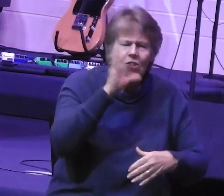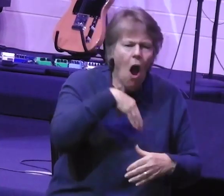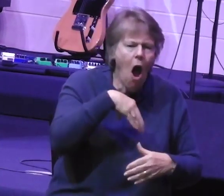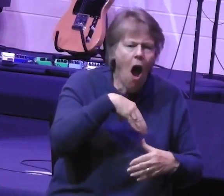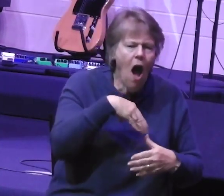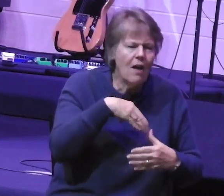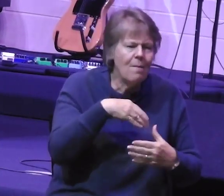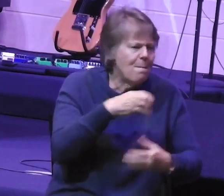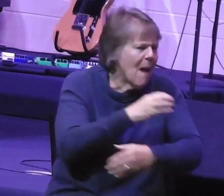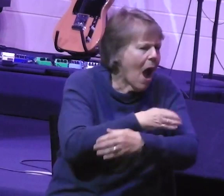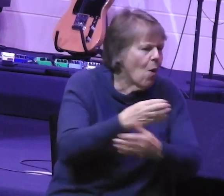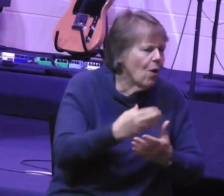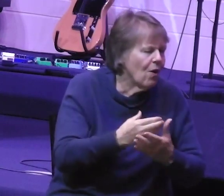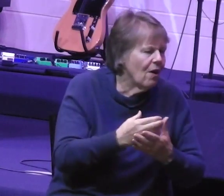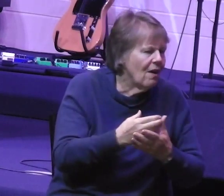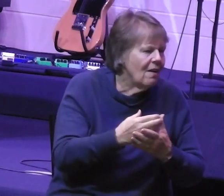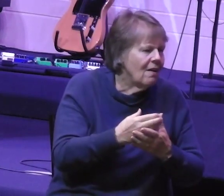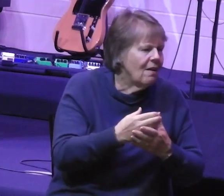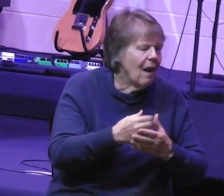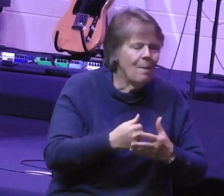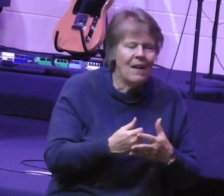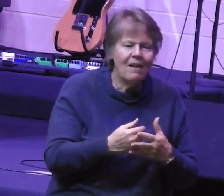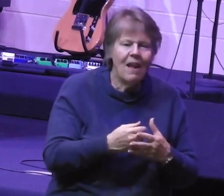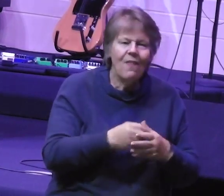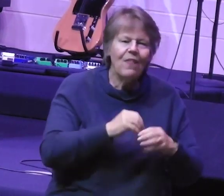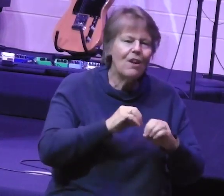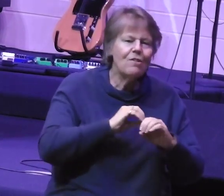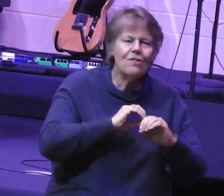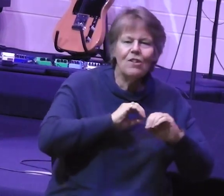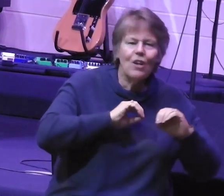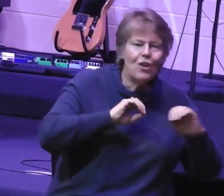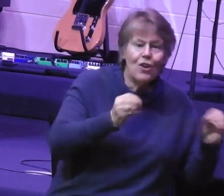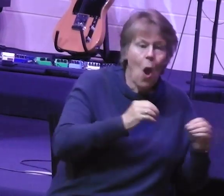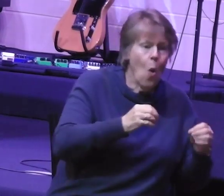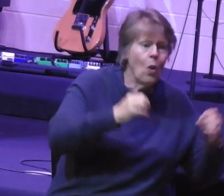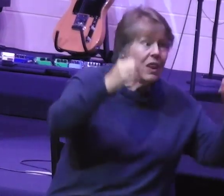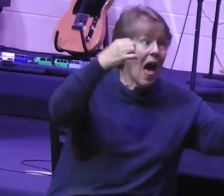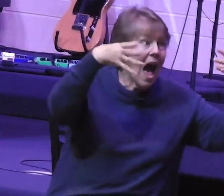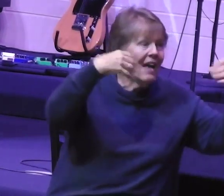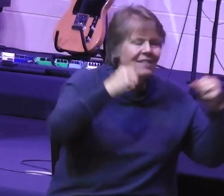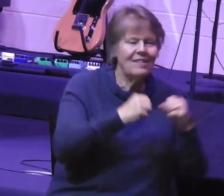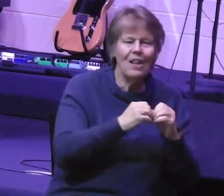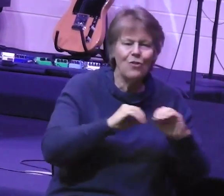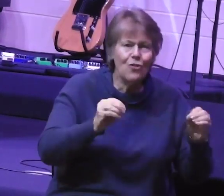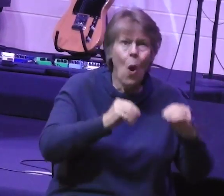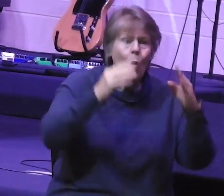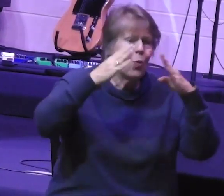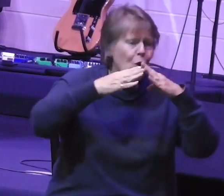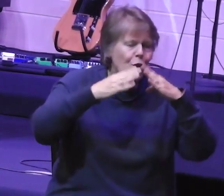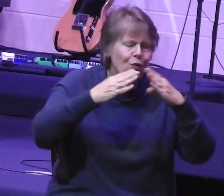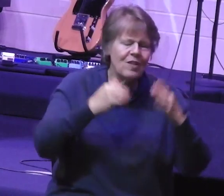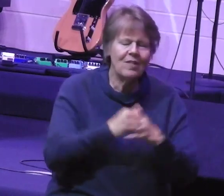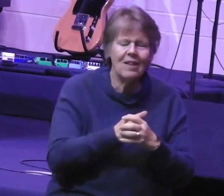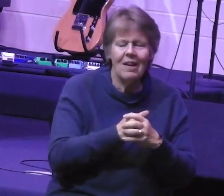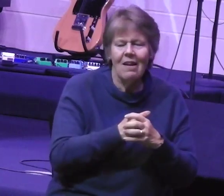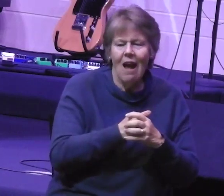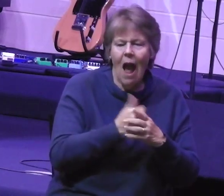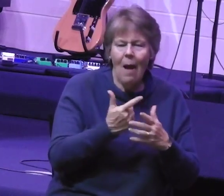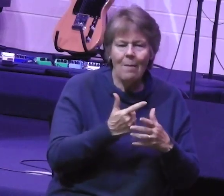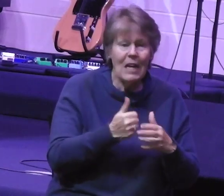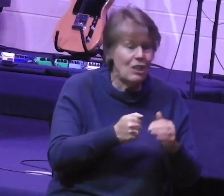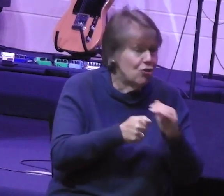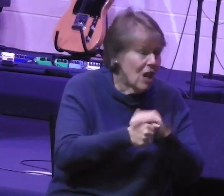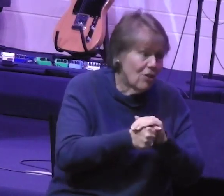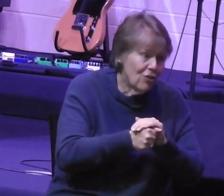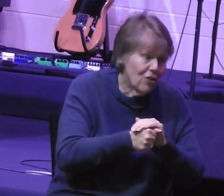living like we can't turn on lights if there's no light. The roofs over our head are very basic. We live in very comfortable roofs today. Back then, shelter was